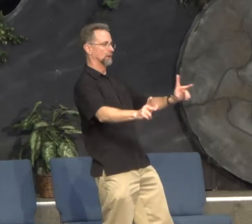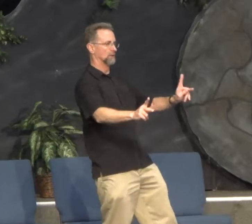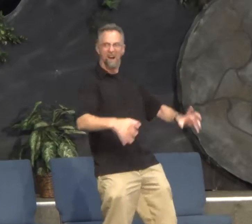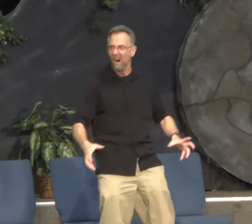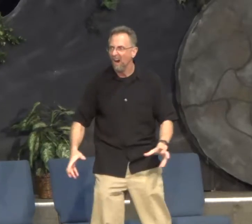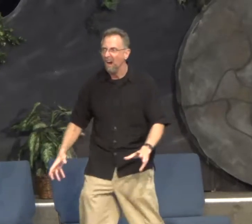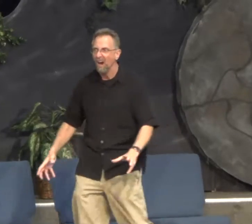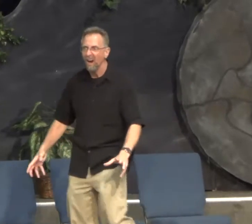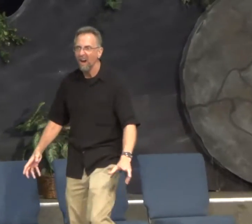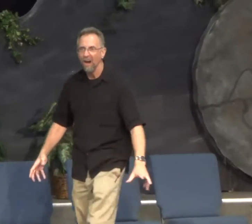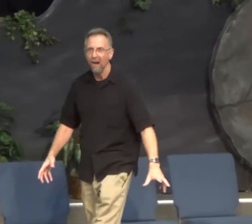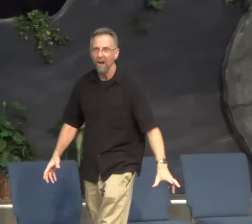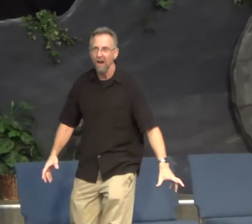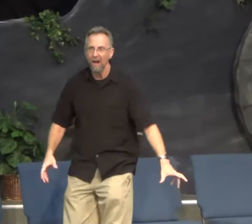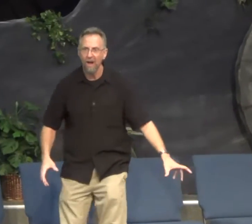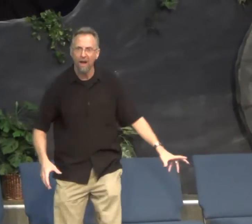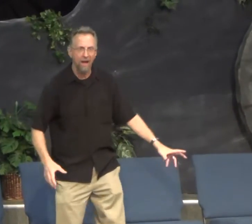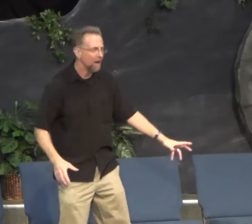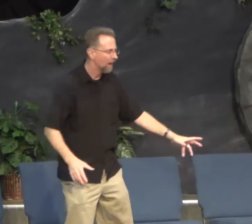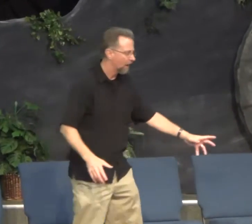She said, your sins are forgiven to her.